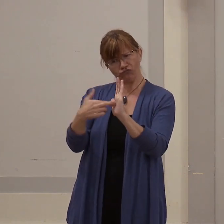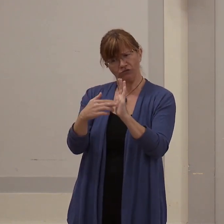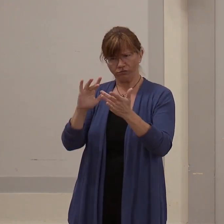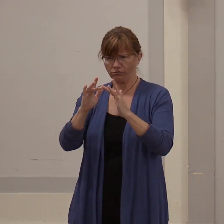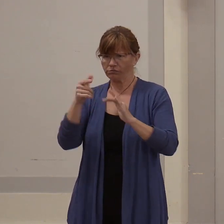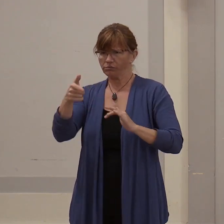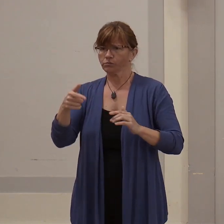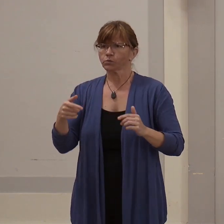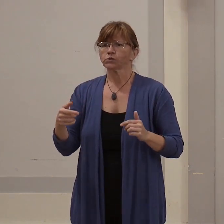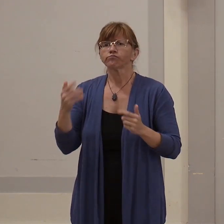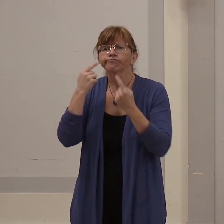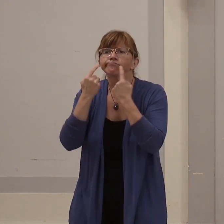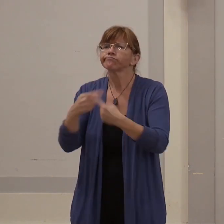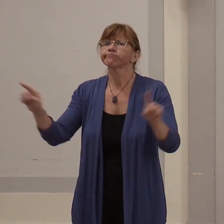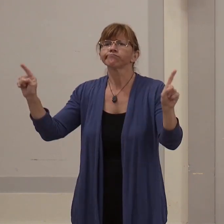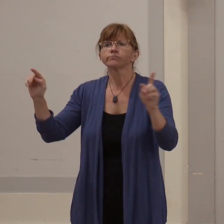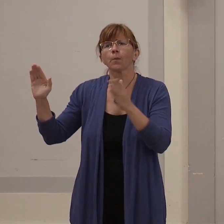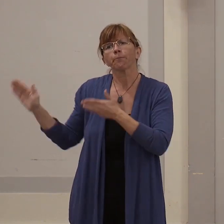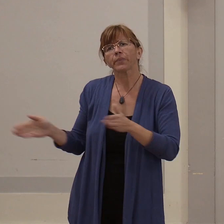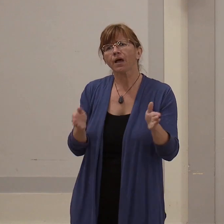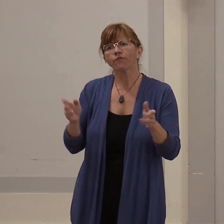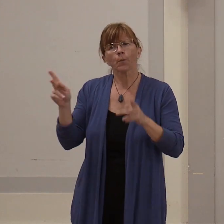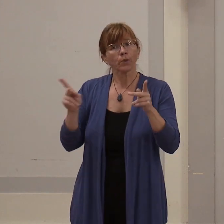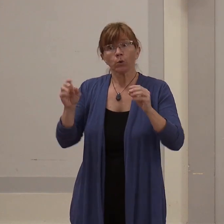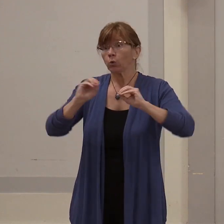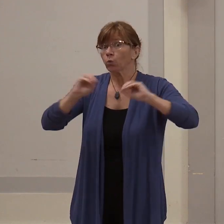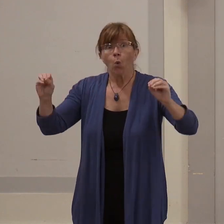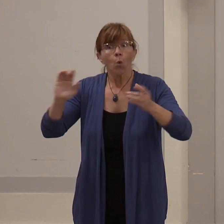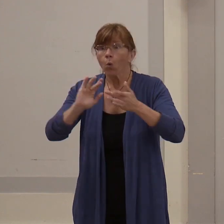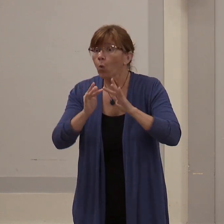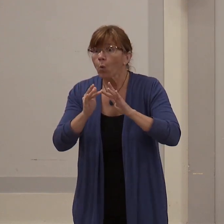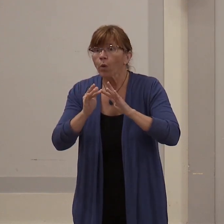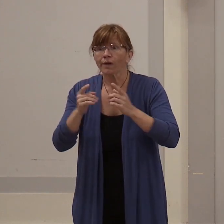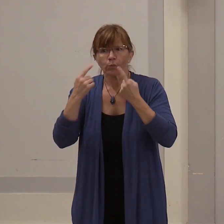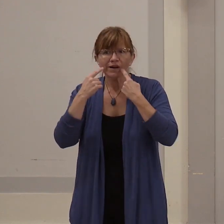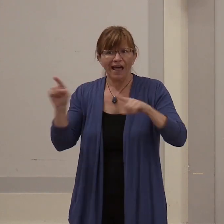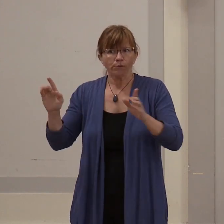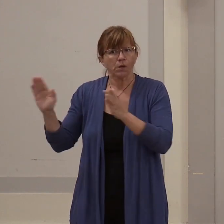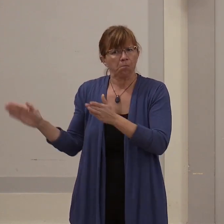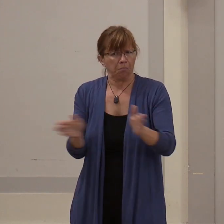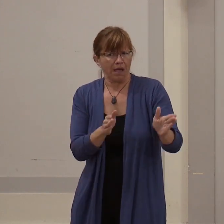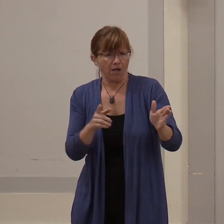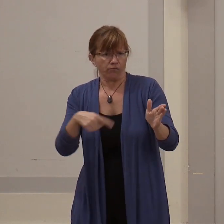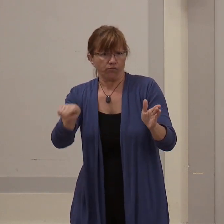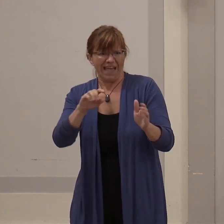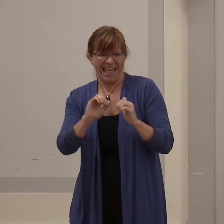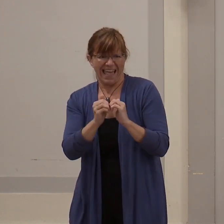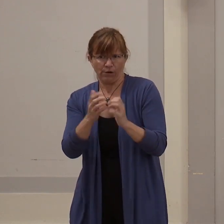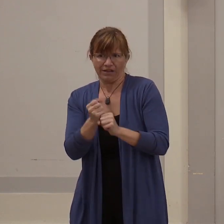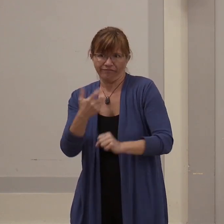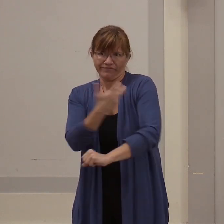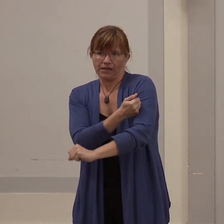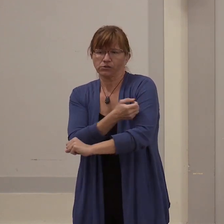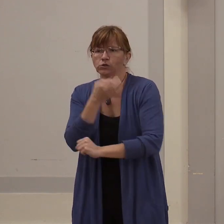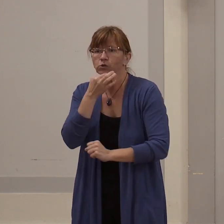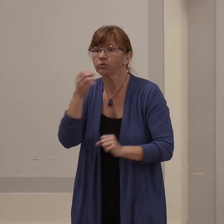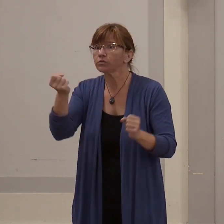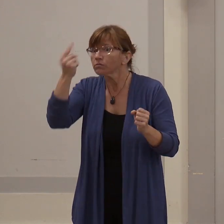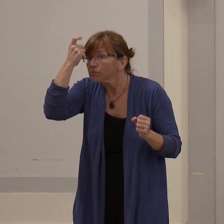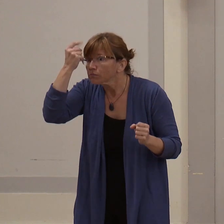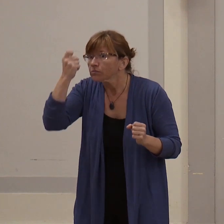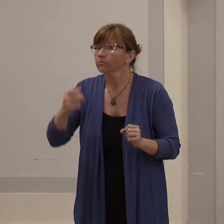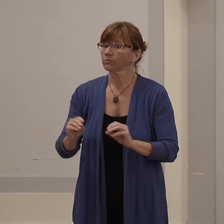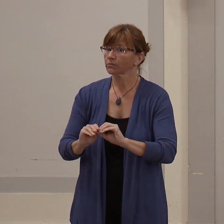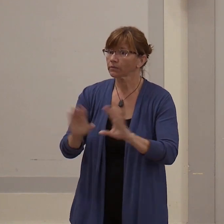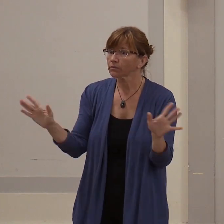announcing plans for those without access to the internet to register in the weeks to come. I'd like to be very clear on this point. This list is not first come, first